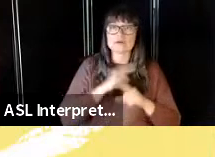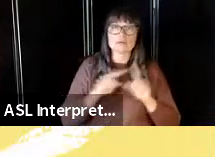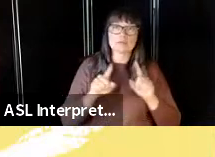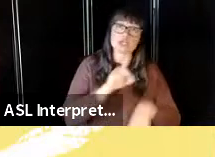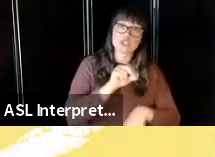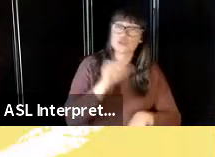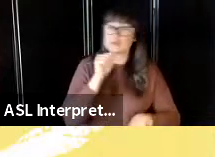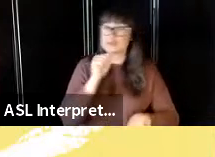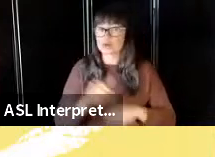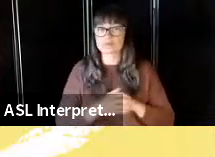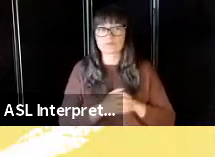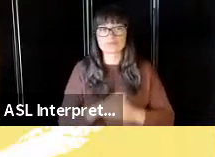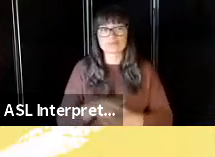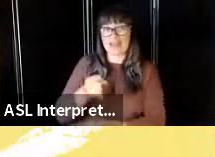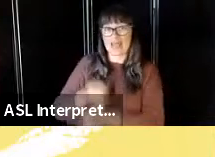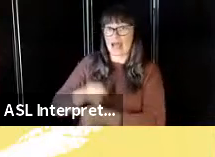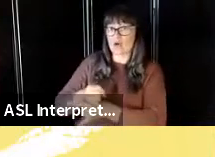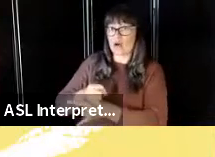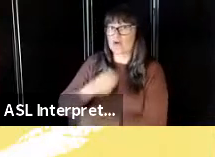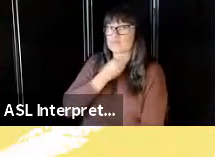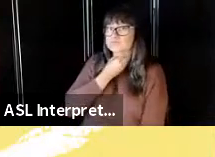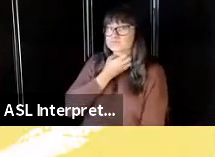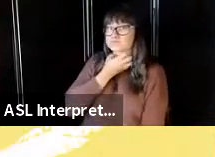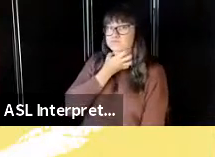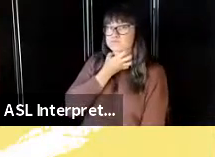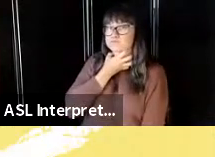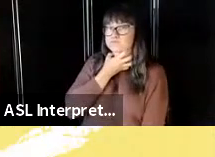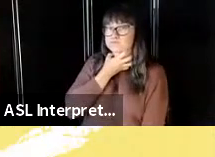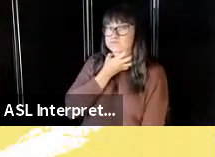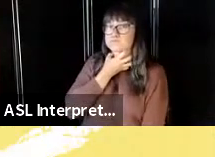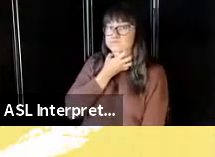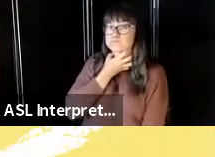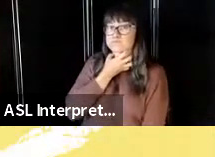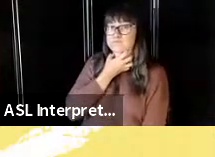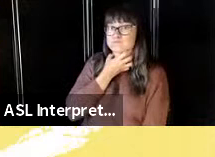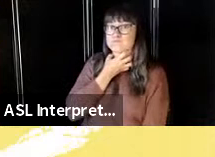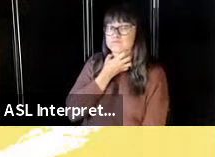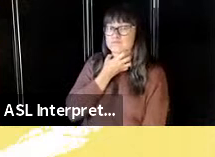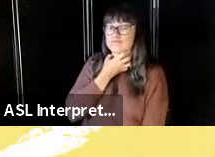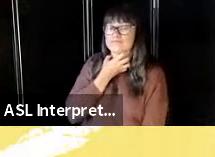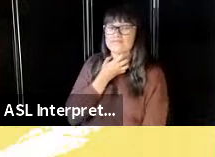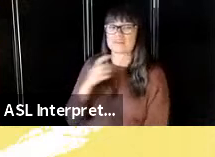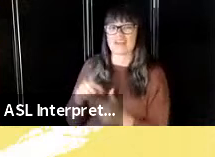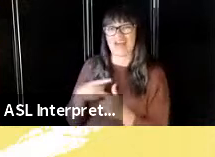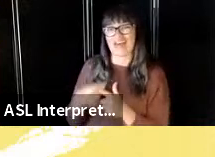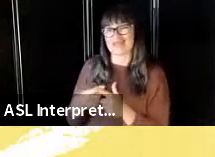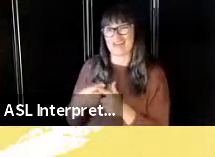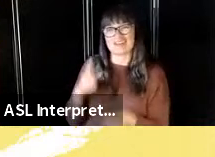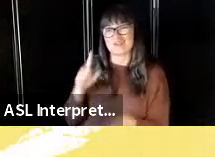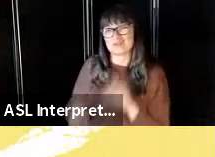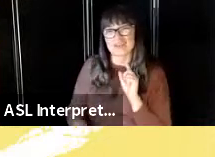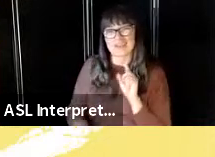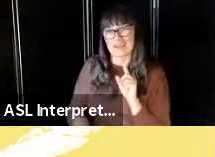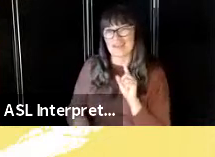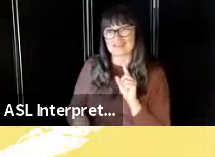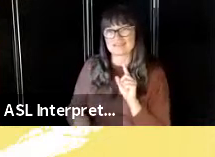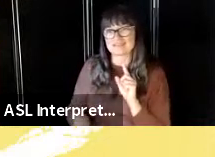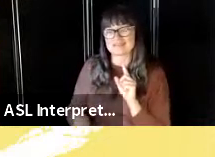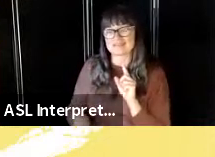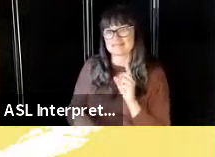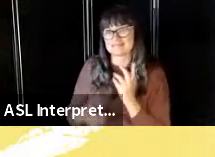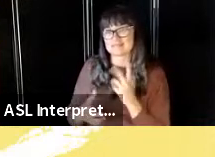and don'ts. Alcohol puffs and swells your vocal cords. They go, and then it causes things to, and you might think that when you